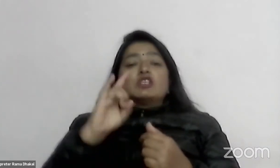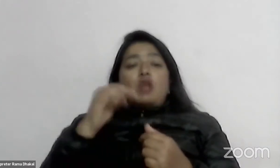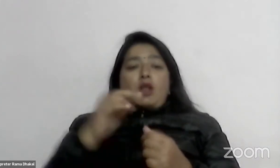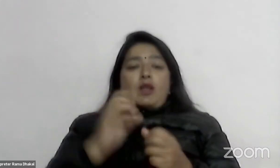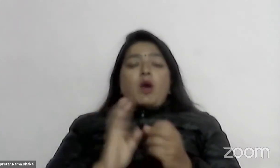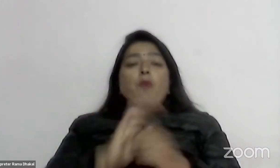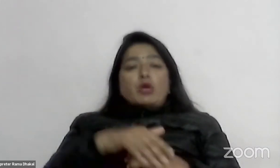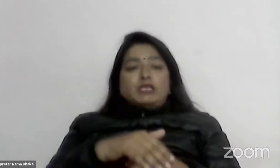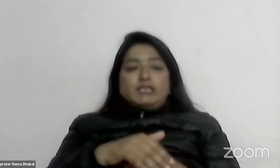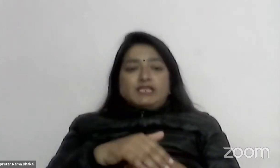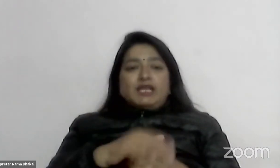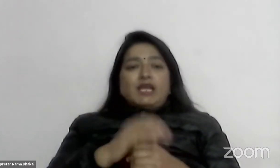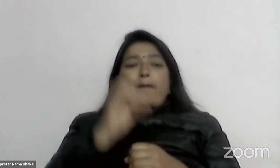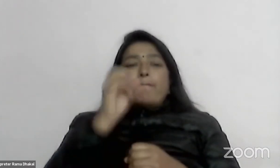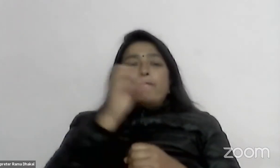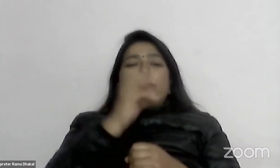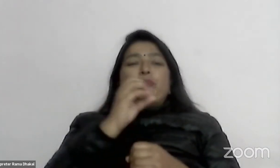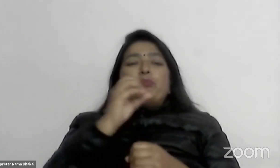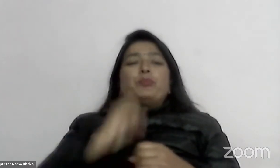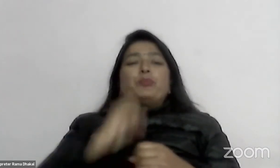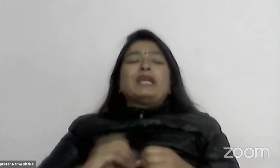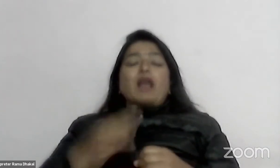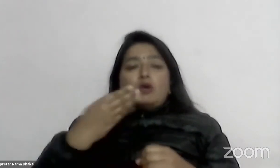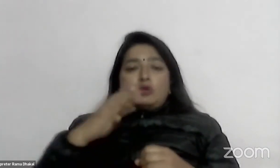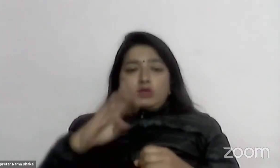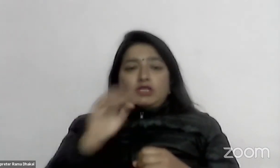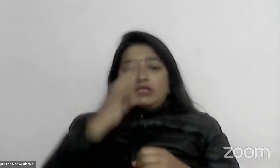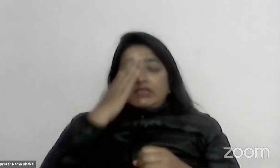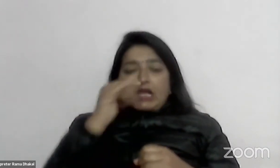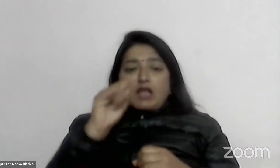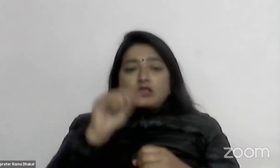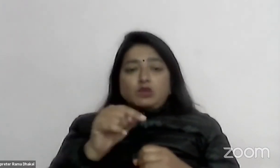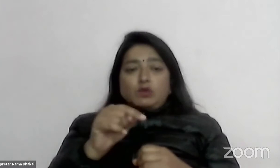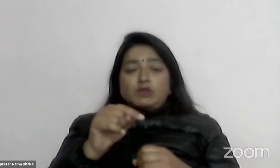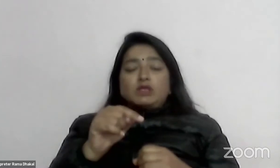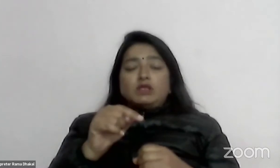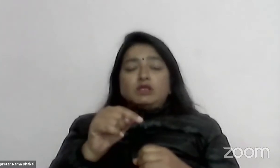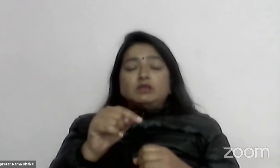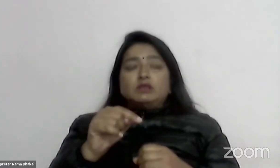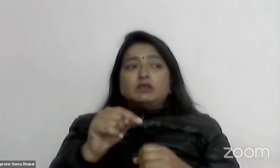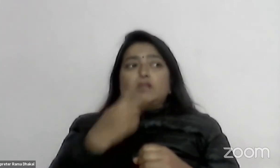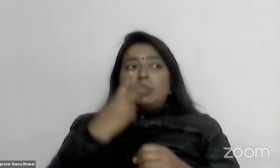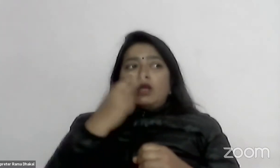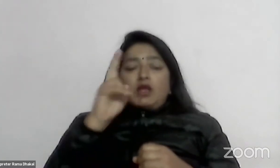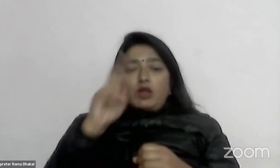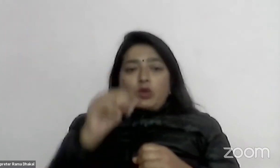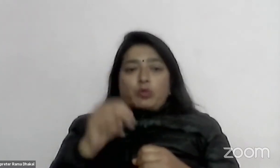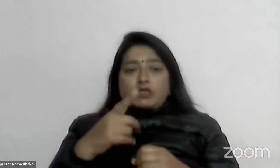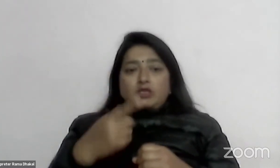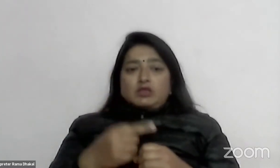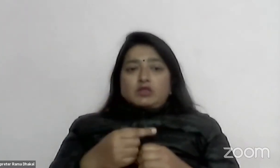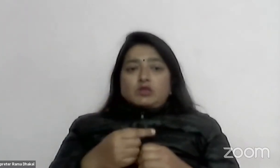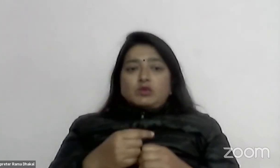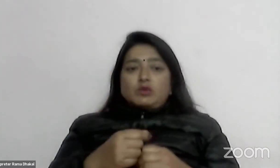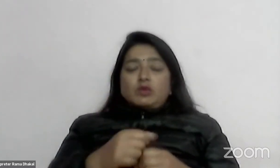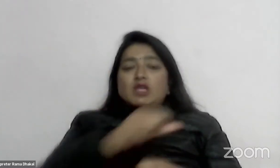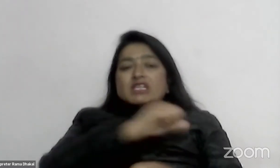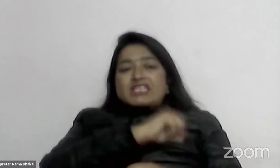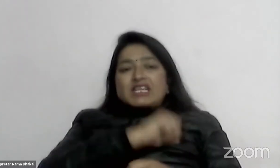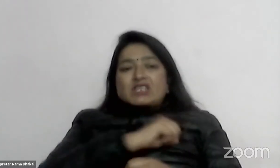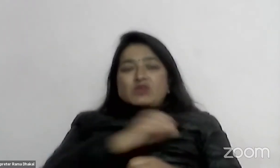of non-criminalization, again, the signals were confusing. The conflation of trafficking and sexual exploitation